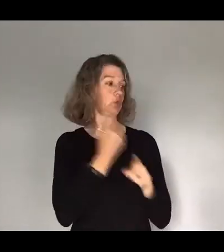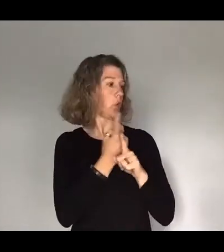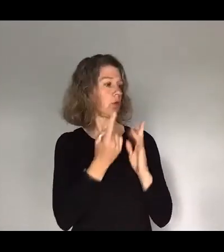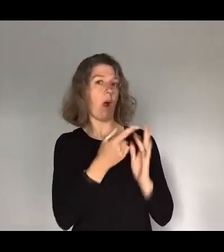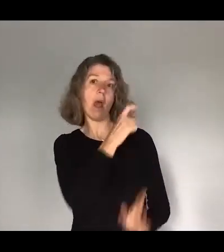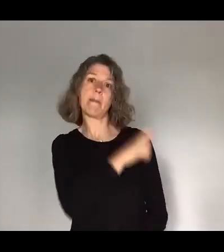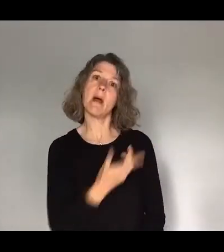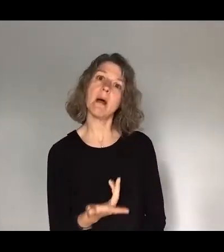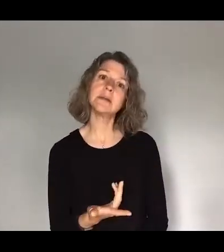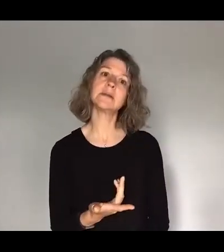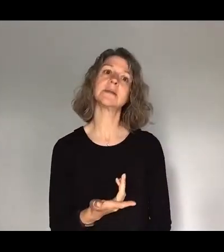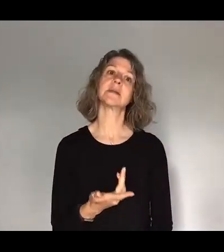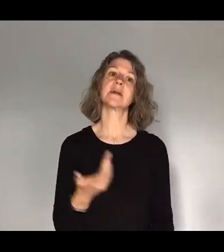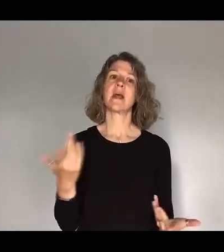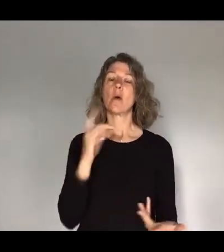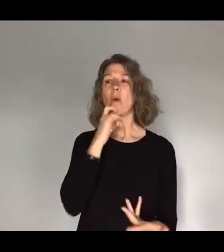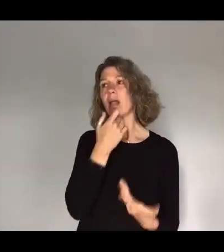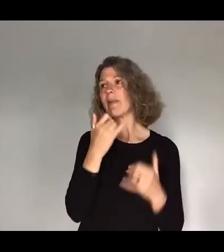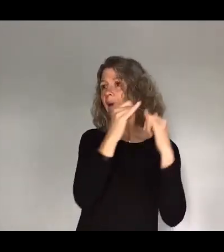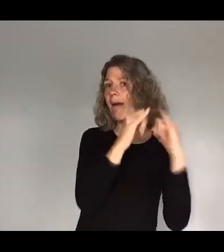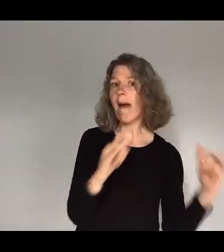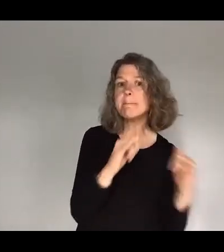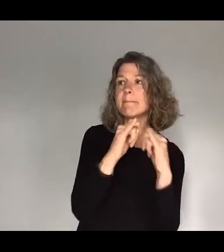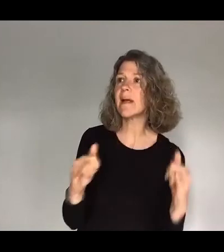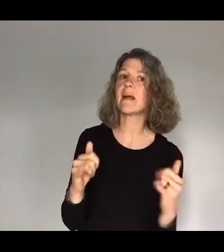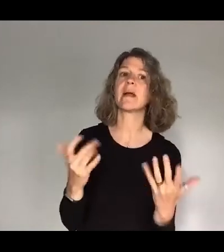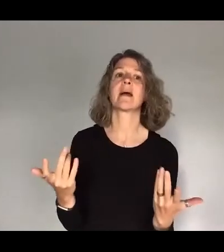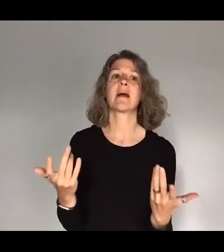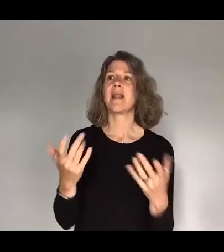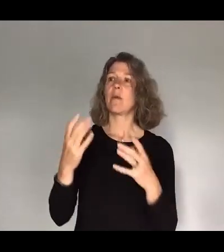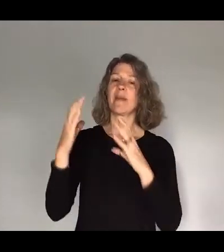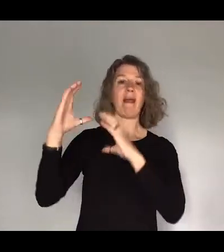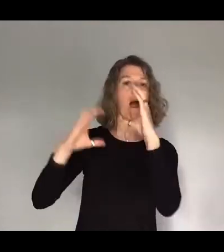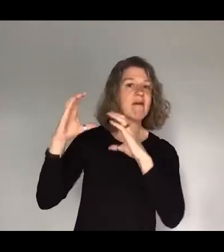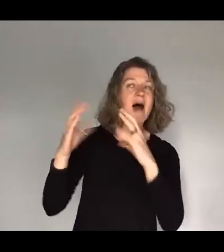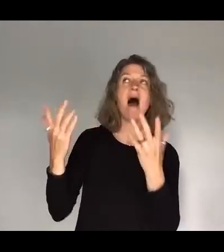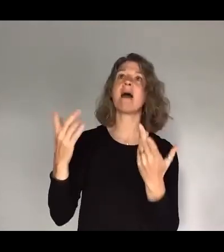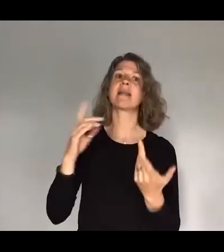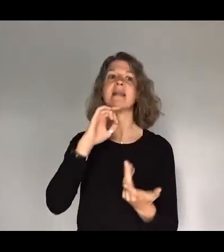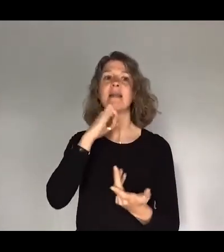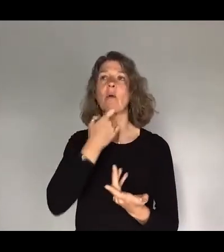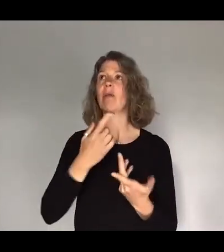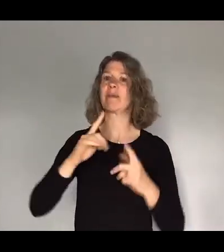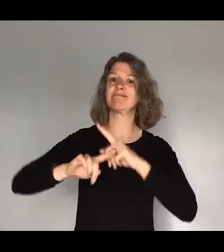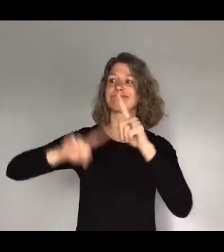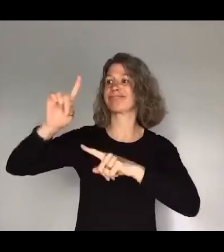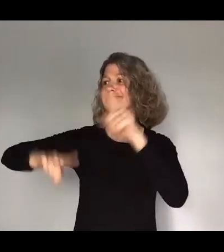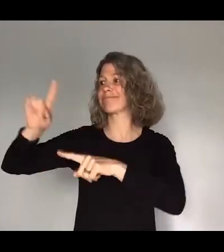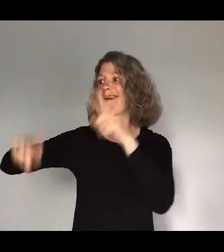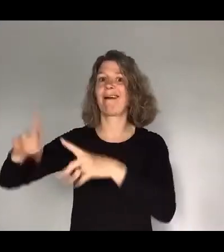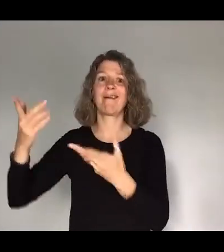be catered camping. There's going to be tents. There's going to be bunker bins. There's going be caravans. There's going to be every form of accommodation. And we know that for many of